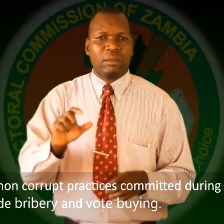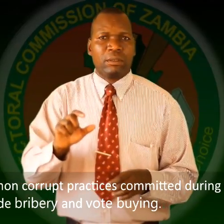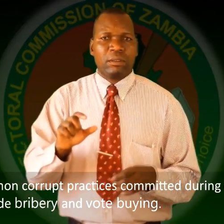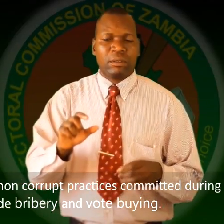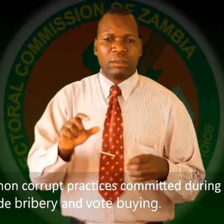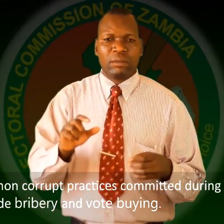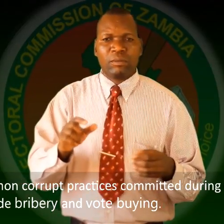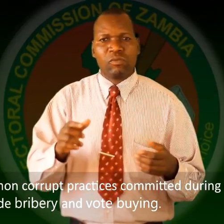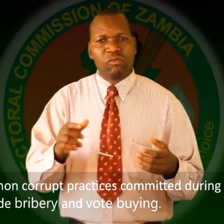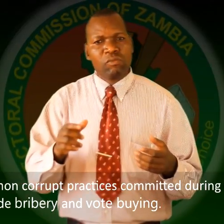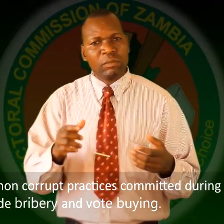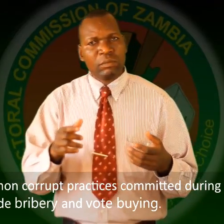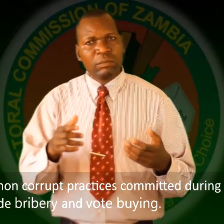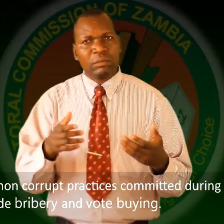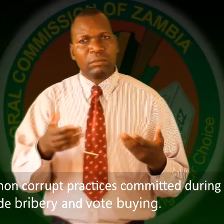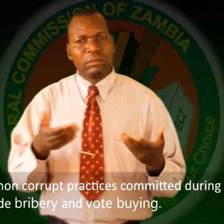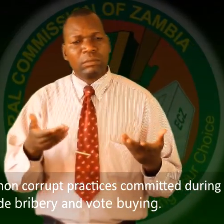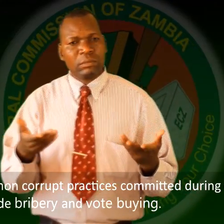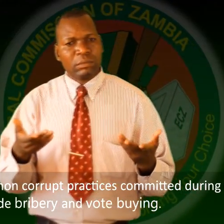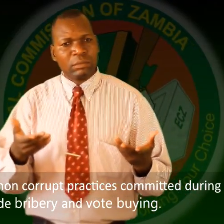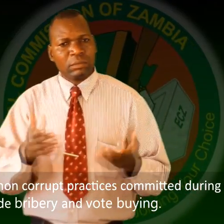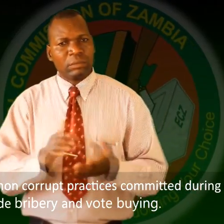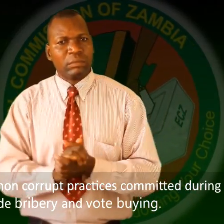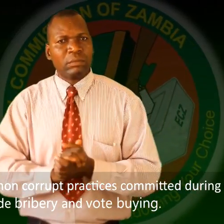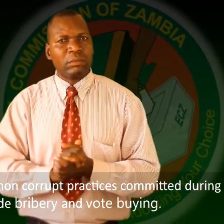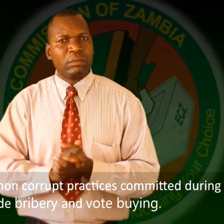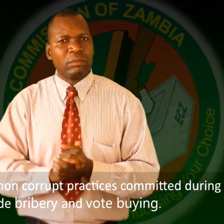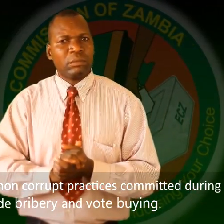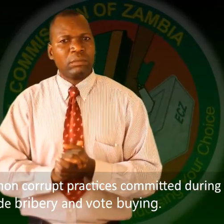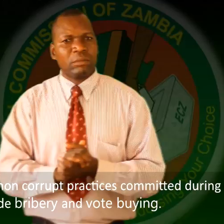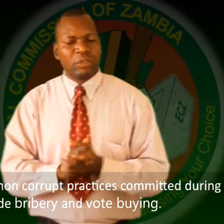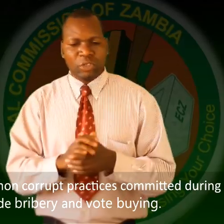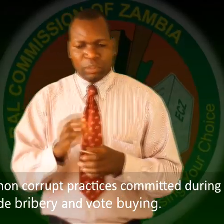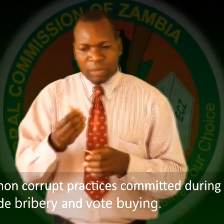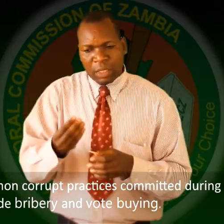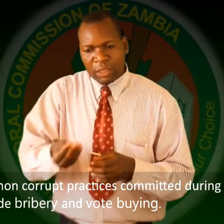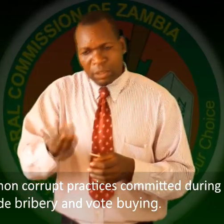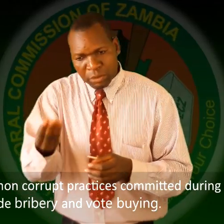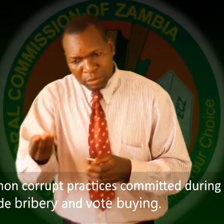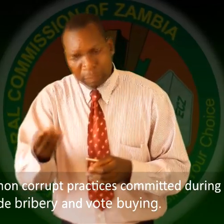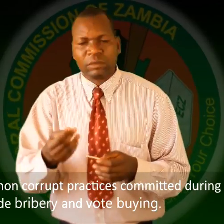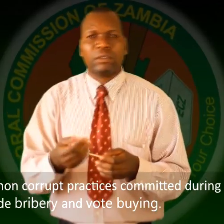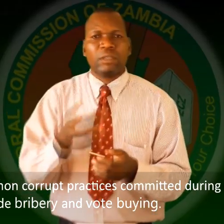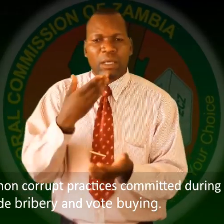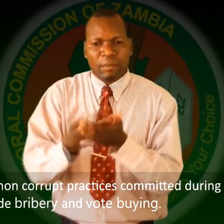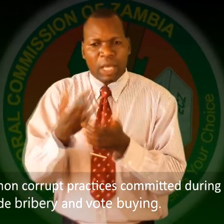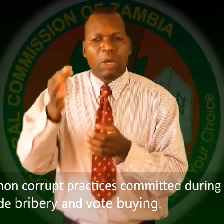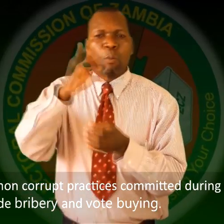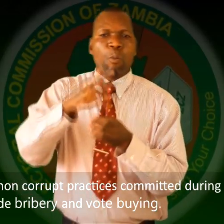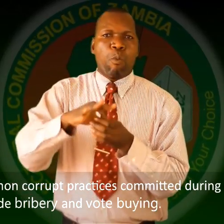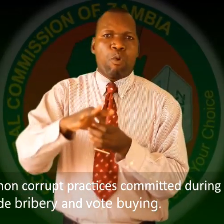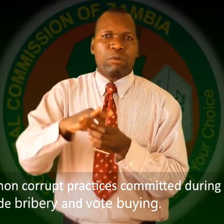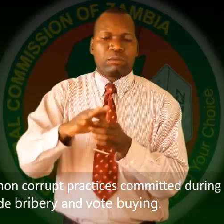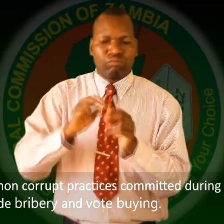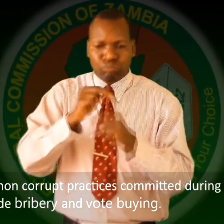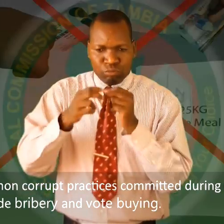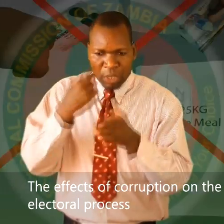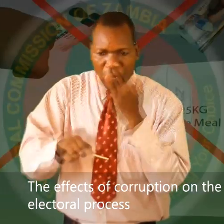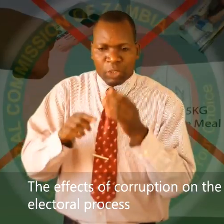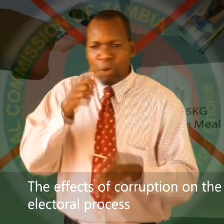corrupt practices committed during elections include bribery and vote buying. The effects of